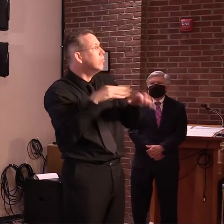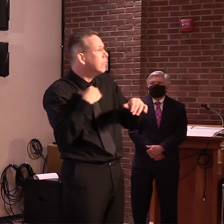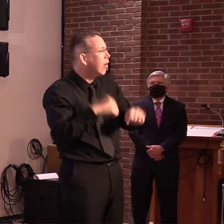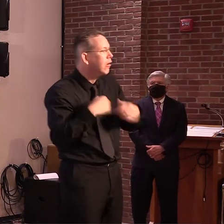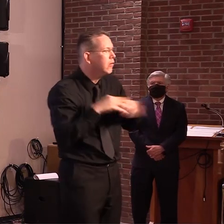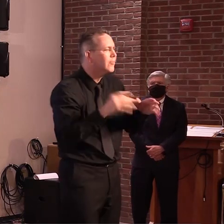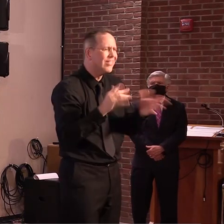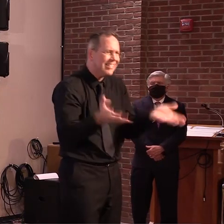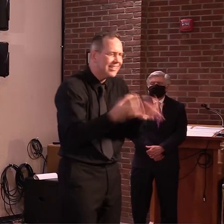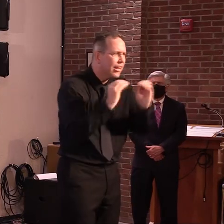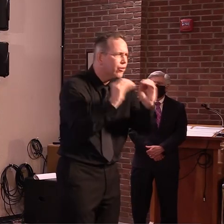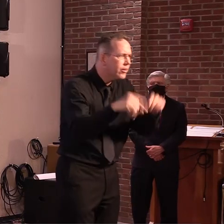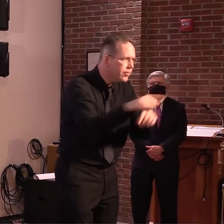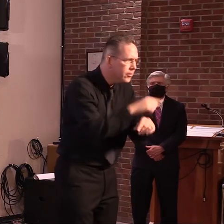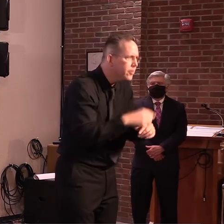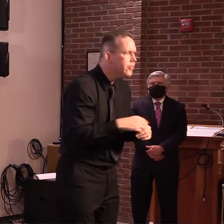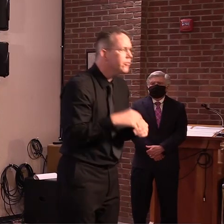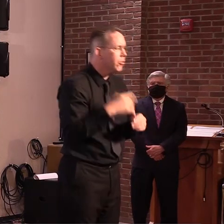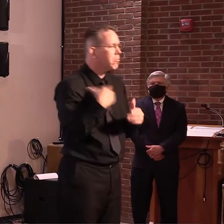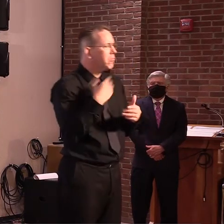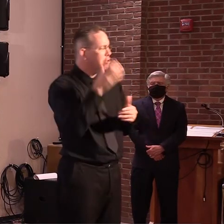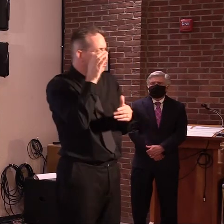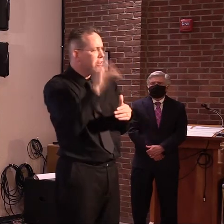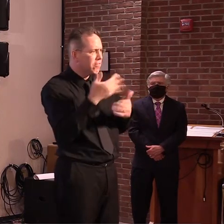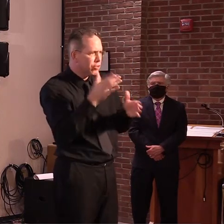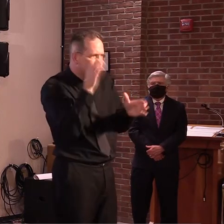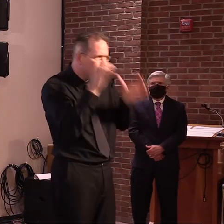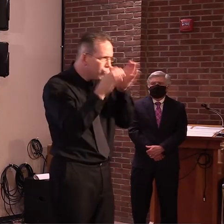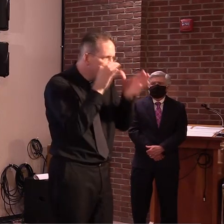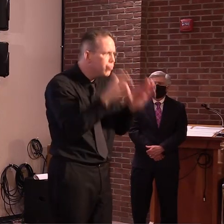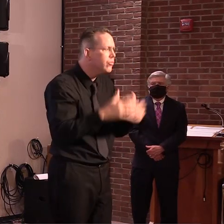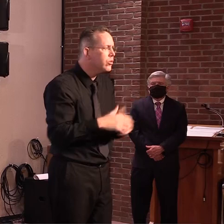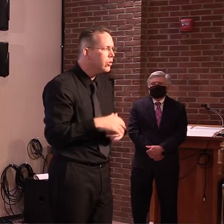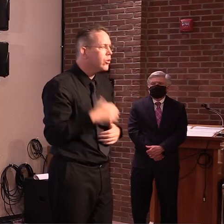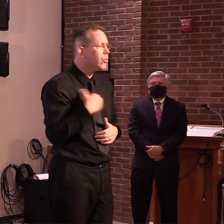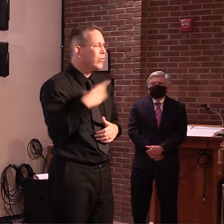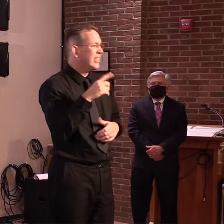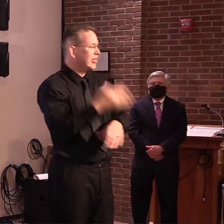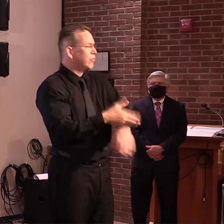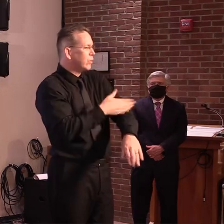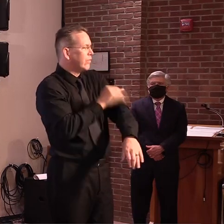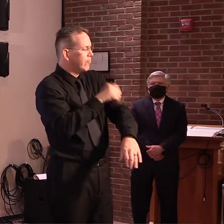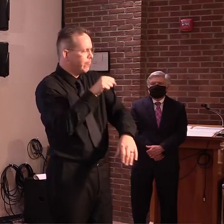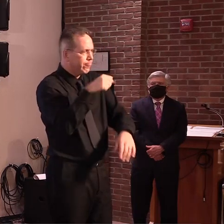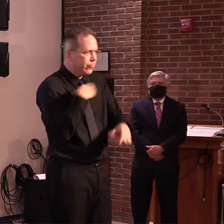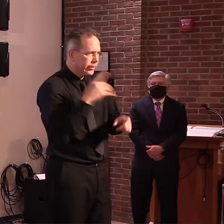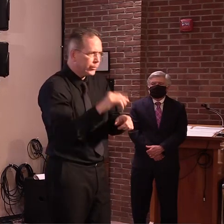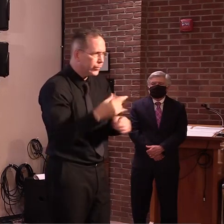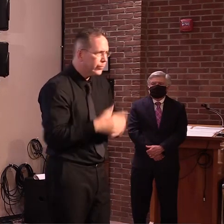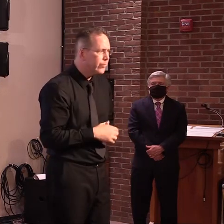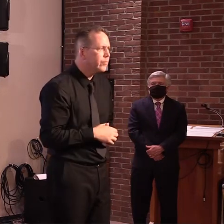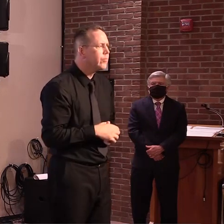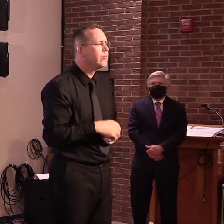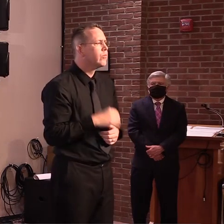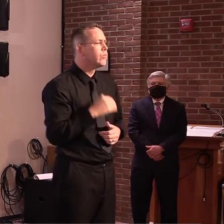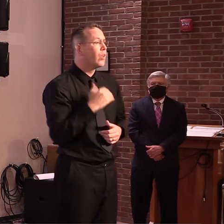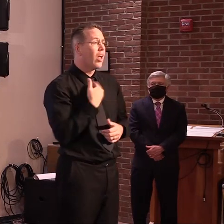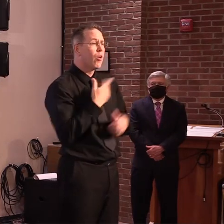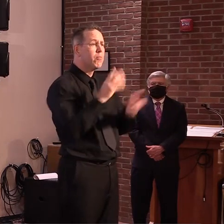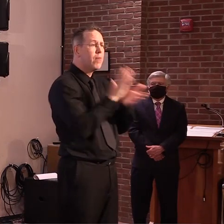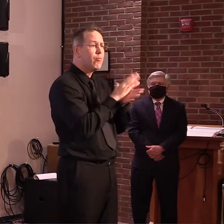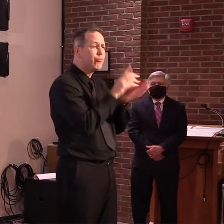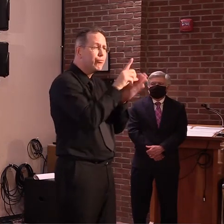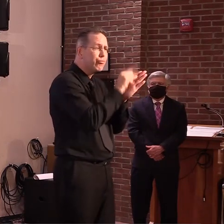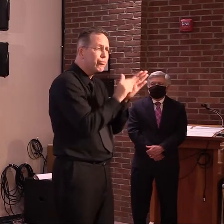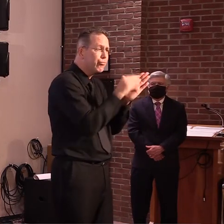say that we need to be as nuanced as possible in understanding every aspect of our population and provide what